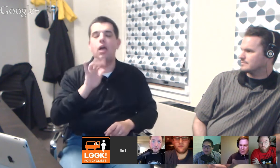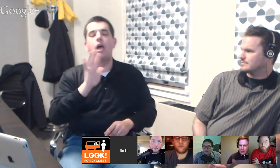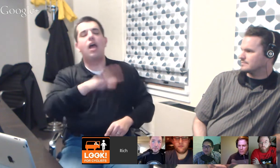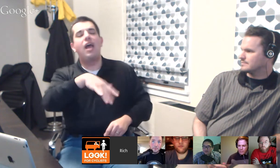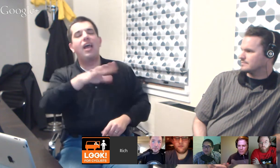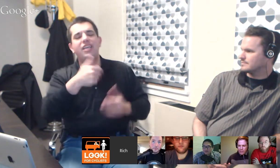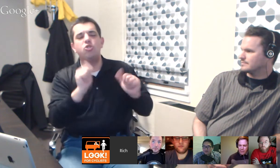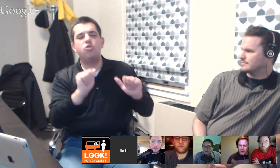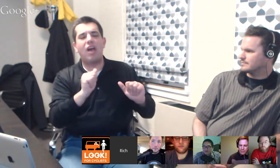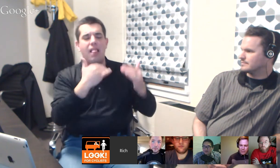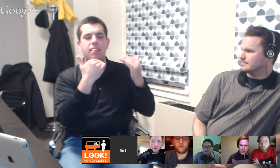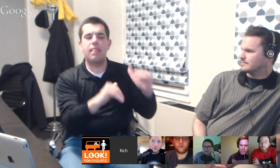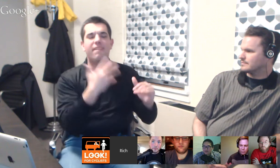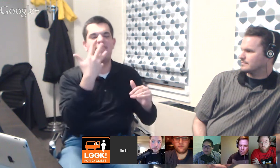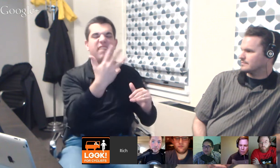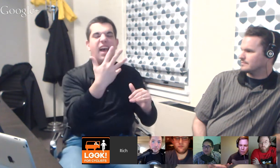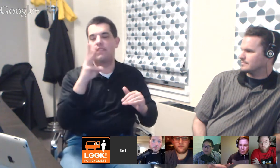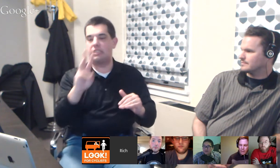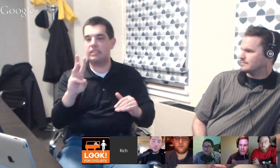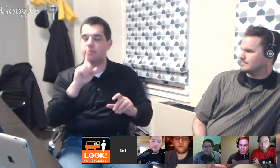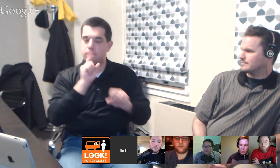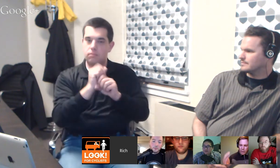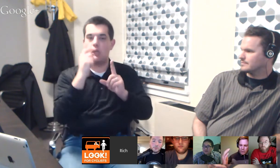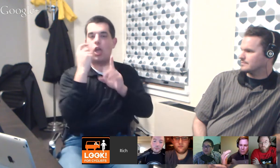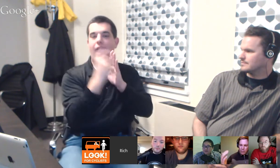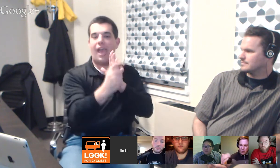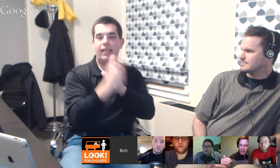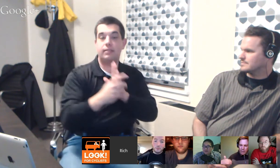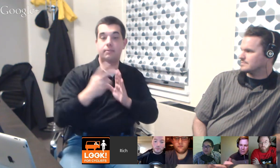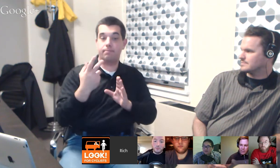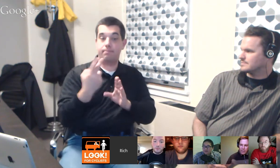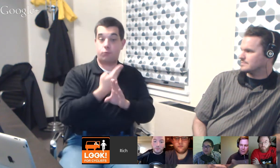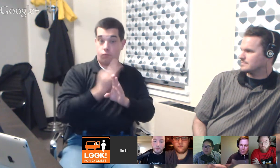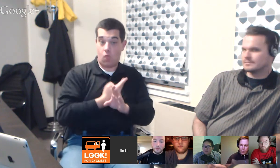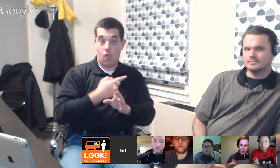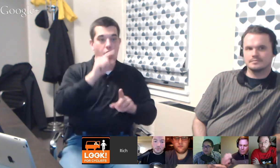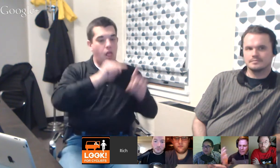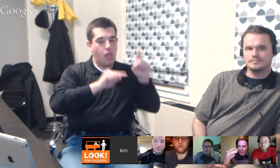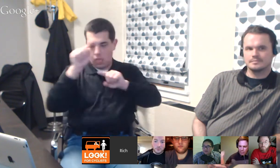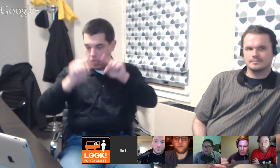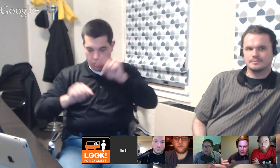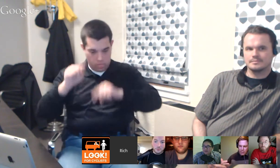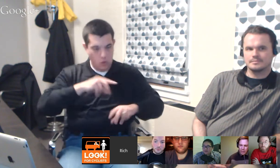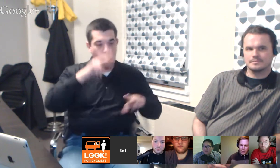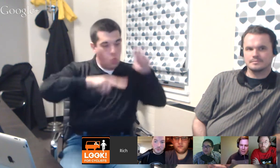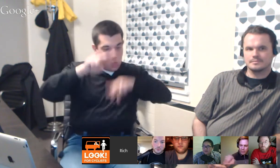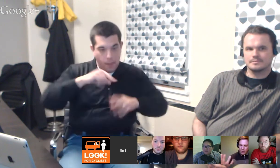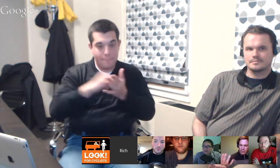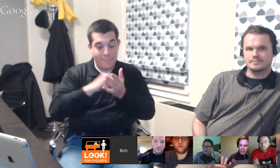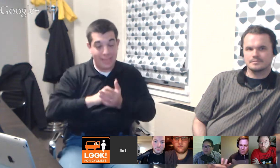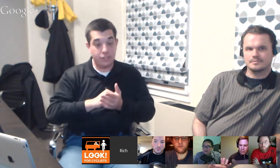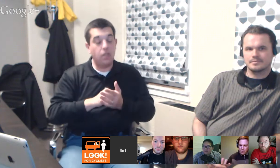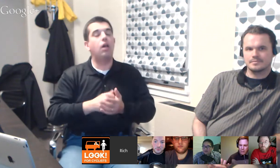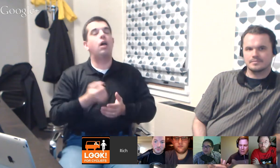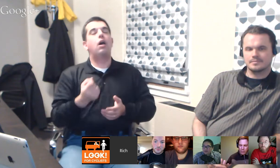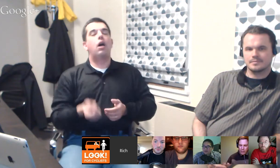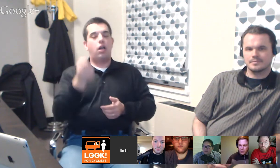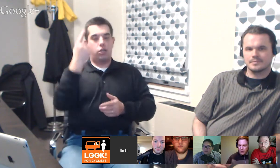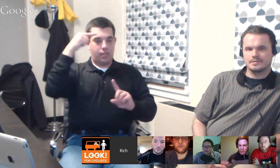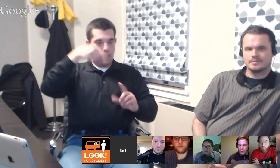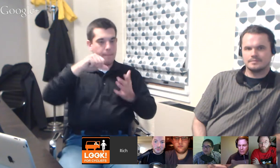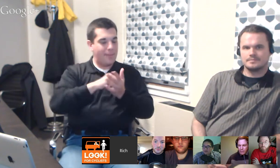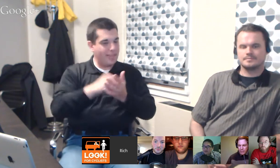try to keep this to say 5 or 6 really useful headings. So when I jump around the page, or I'm scanning the page, I have a good sense of what it's about